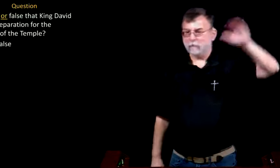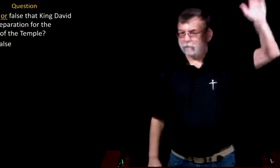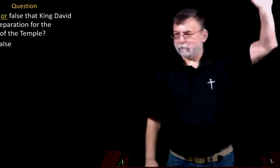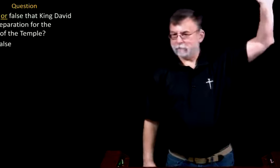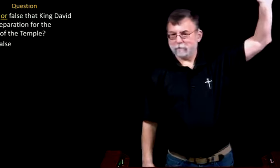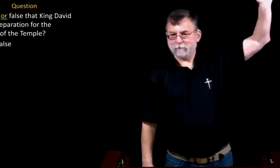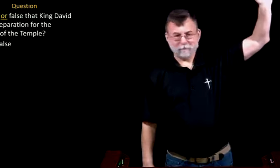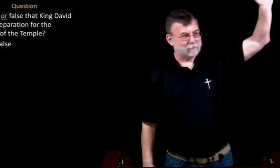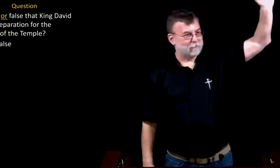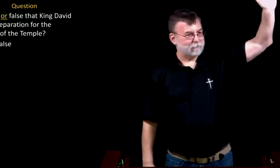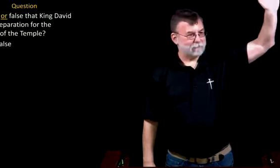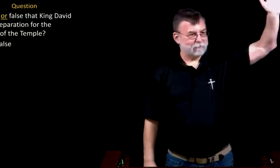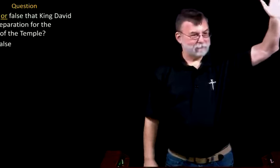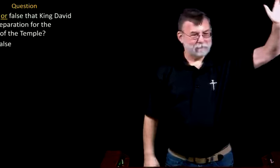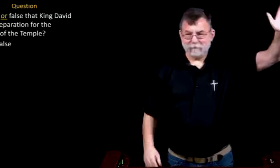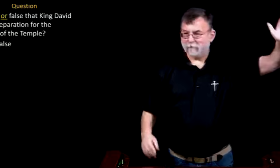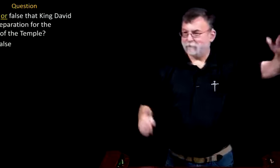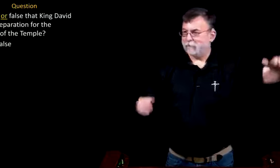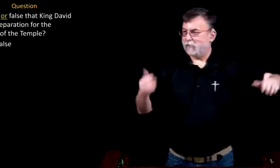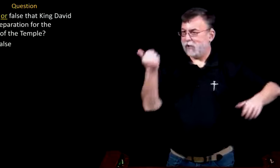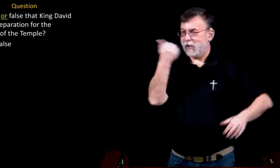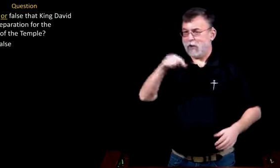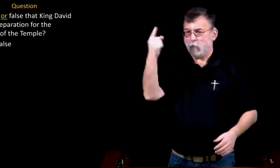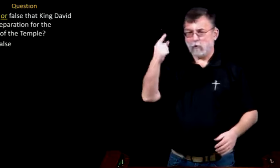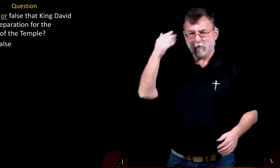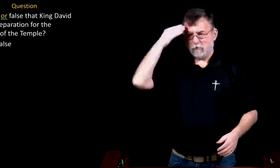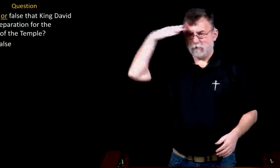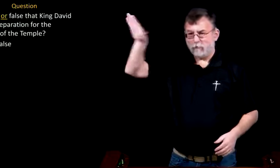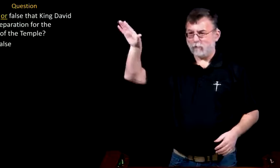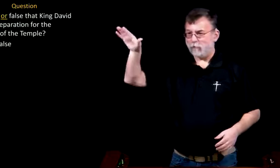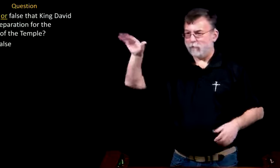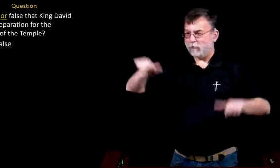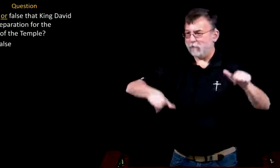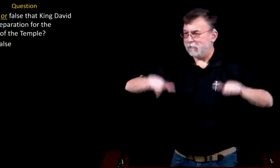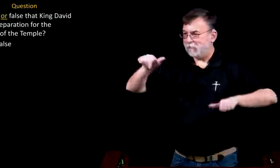How many vote false? How many don't know?